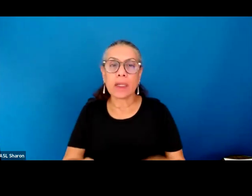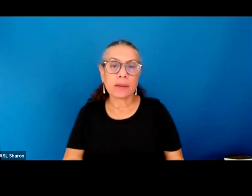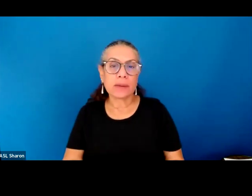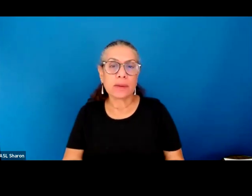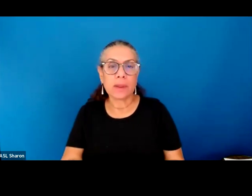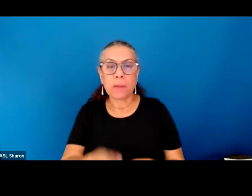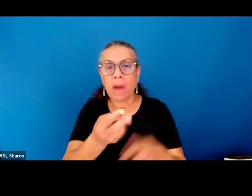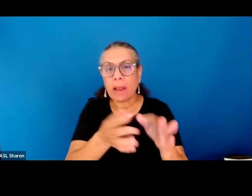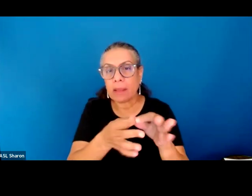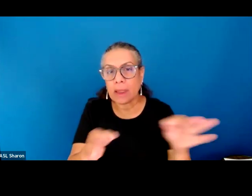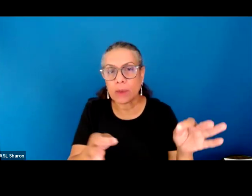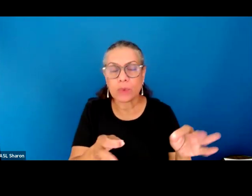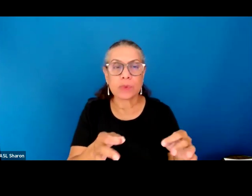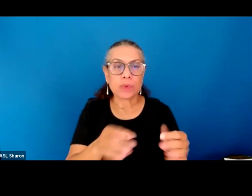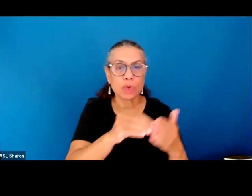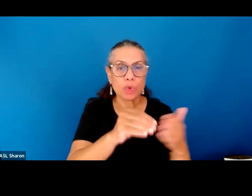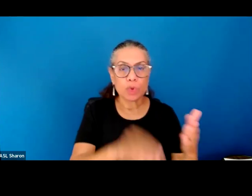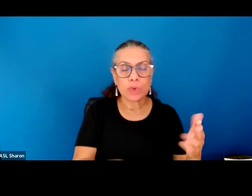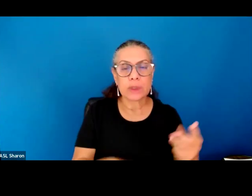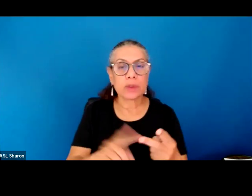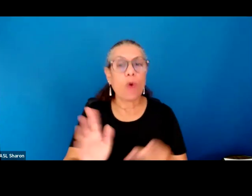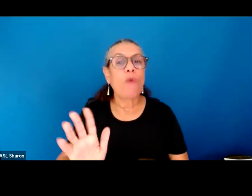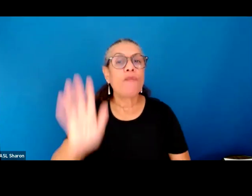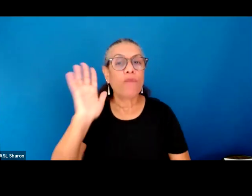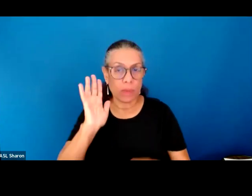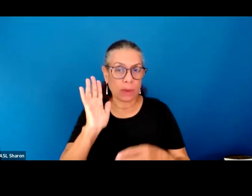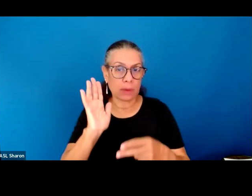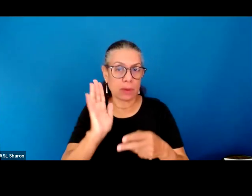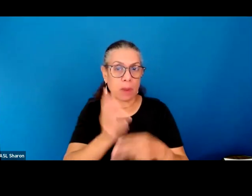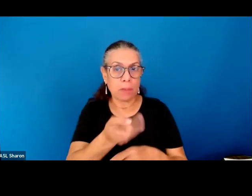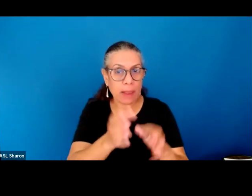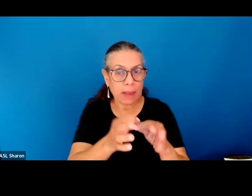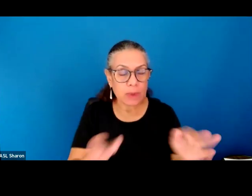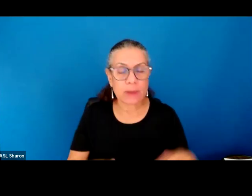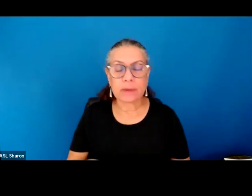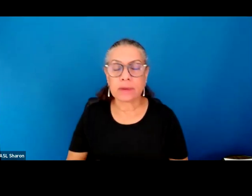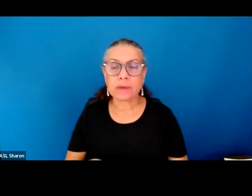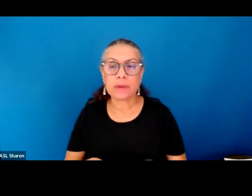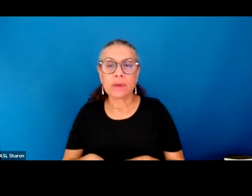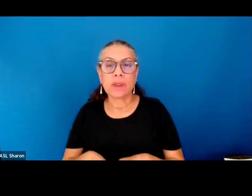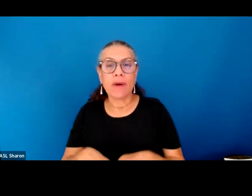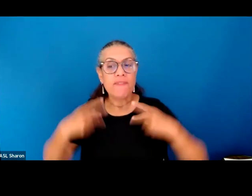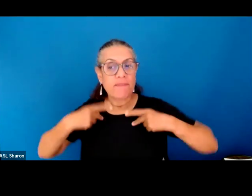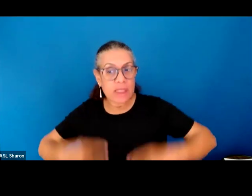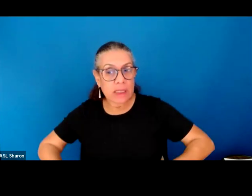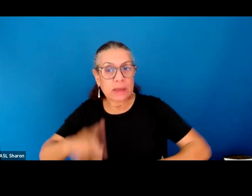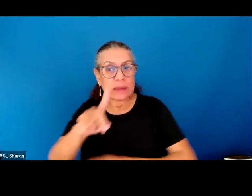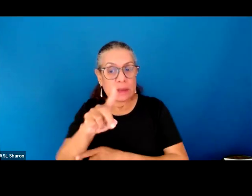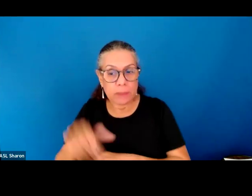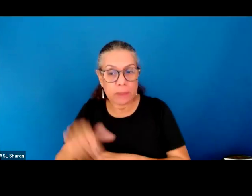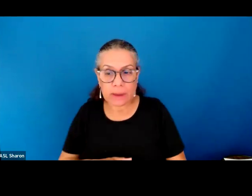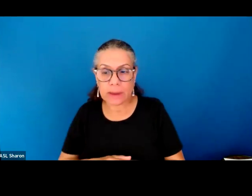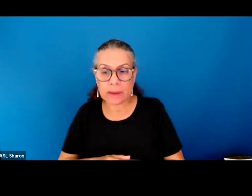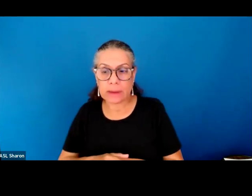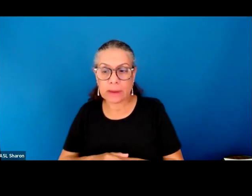students, students with disabilities, mental disability, physical disabilities, who have been